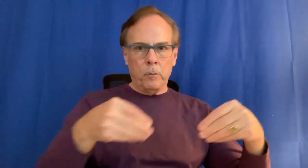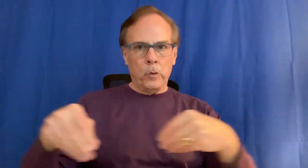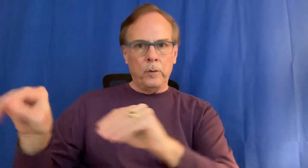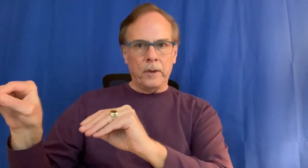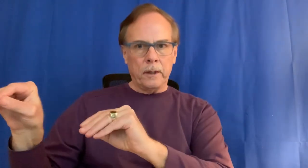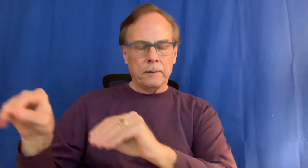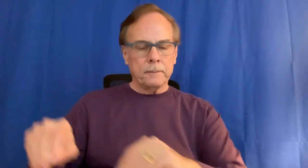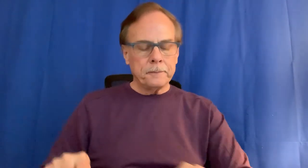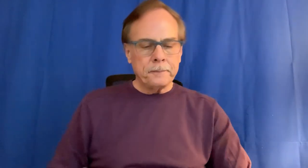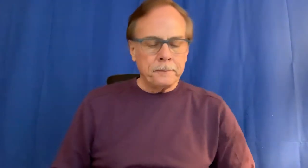moving.